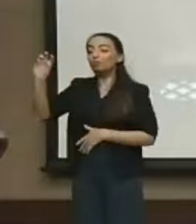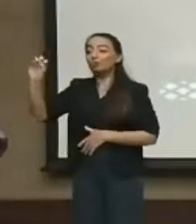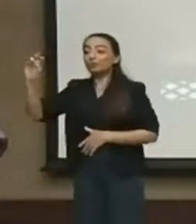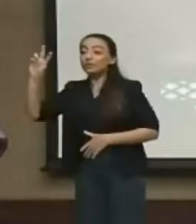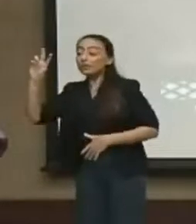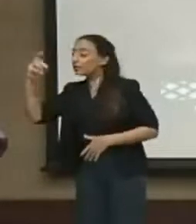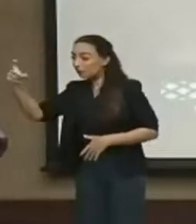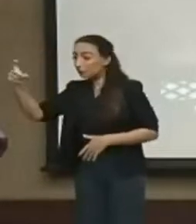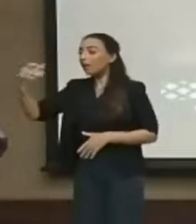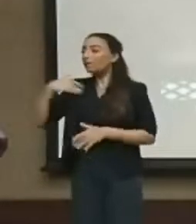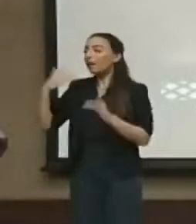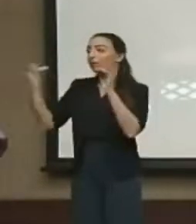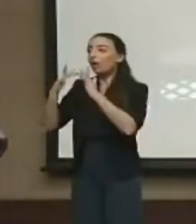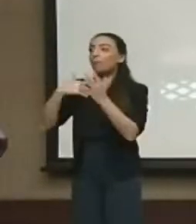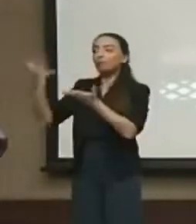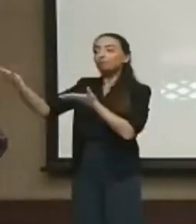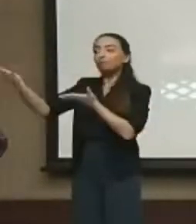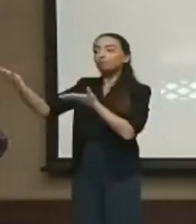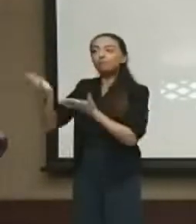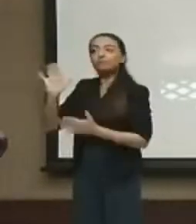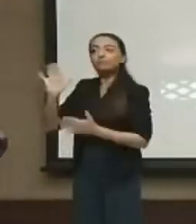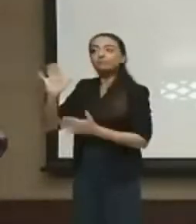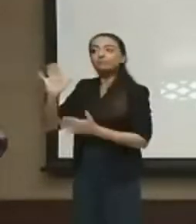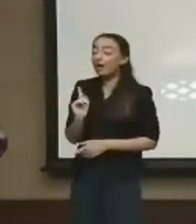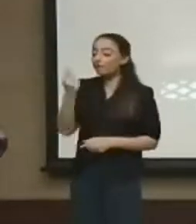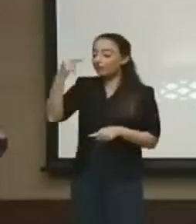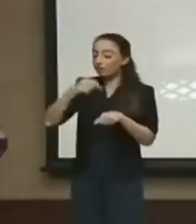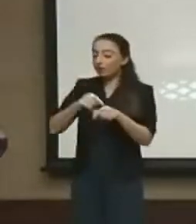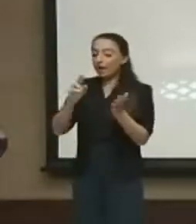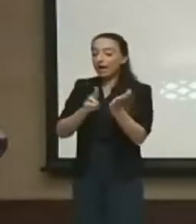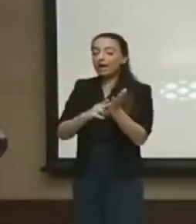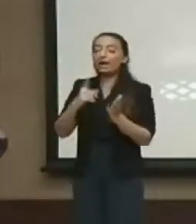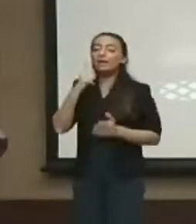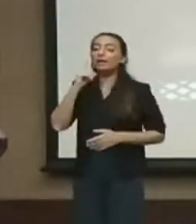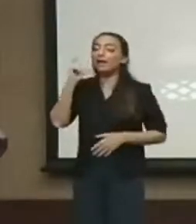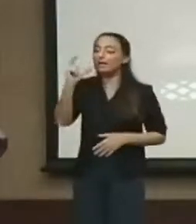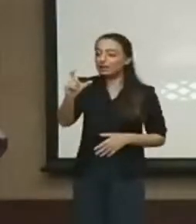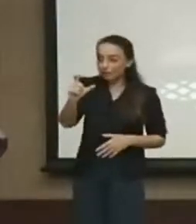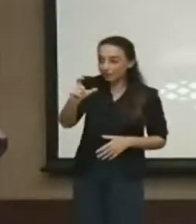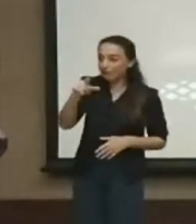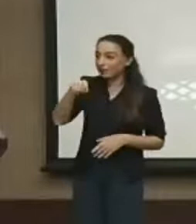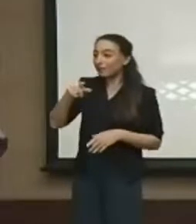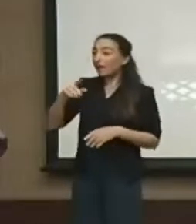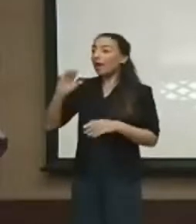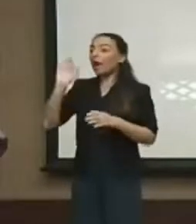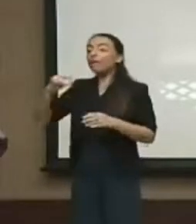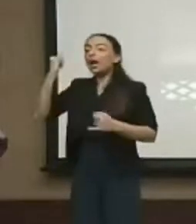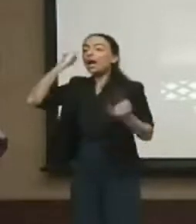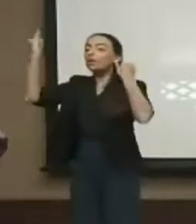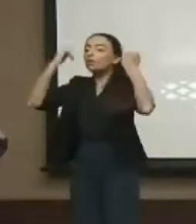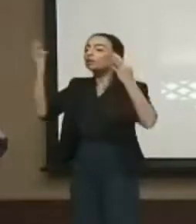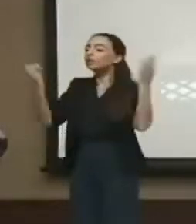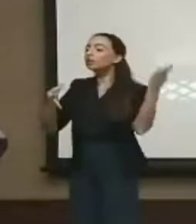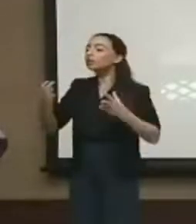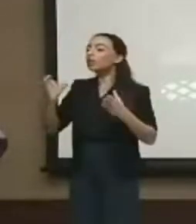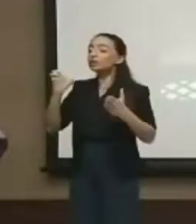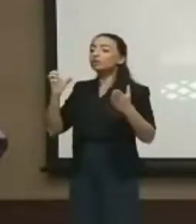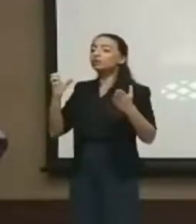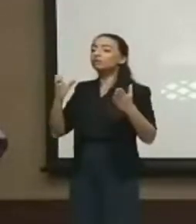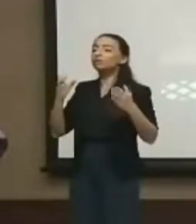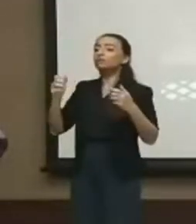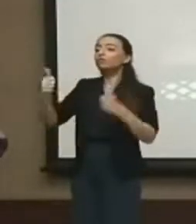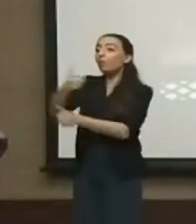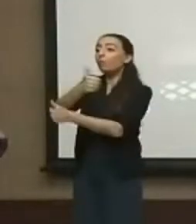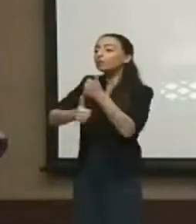that I'm impressed that for the first time, NIC and MIT have an innovation challenge to create a